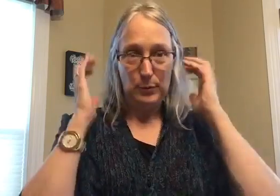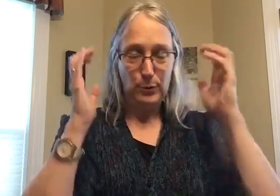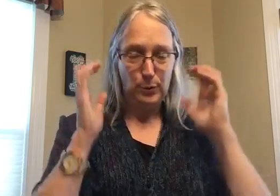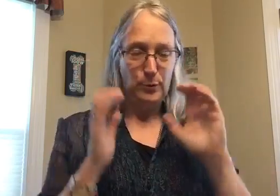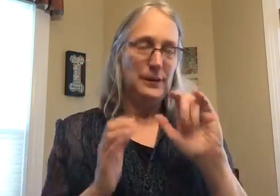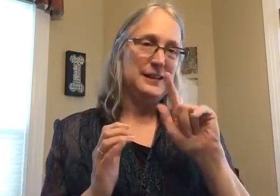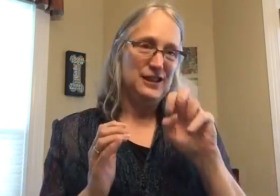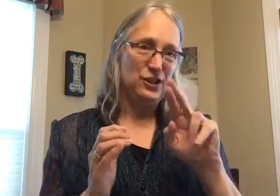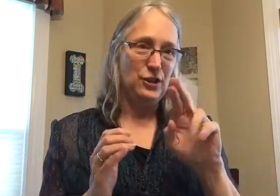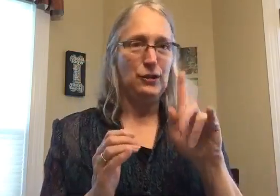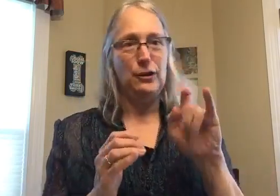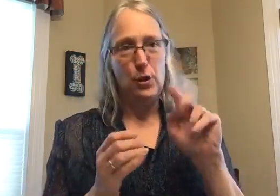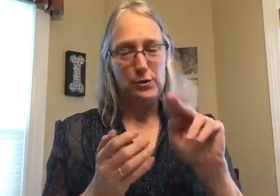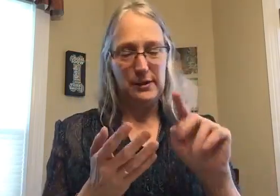Shampoo, conditioner, lotion,